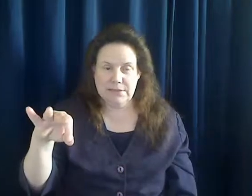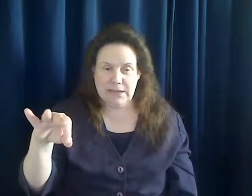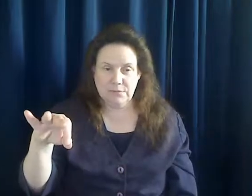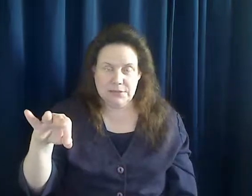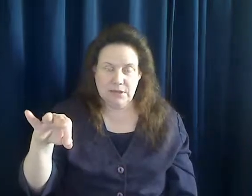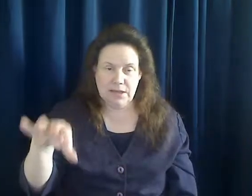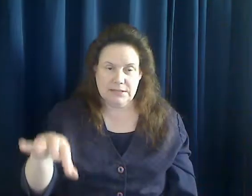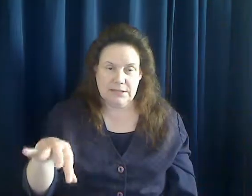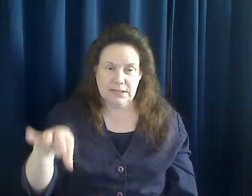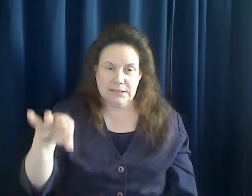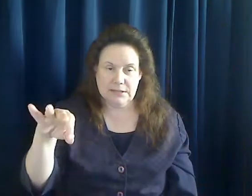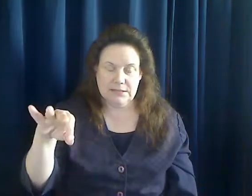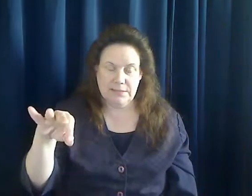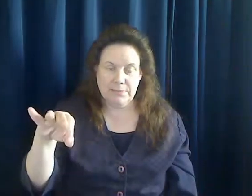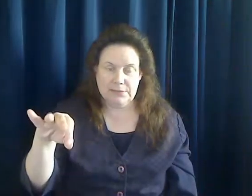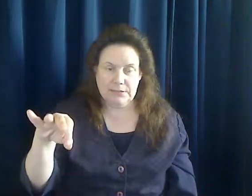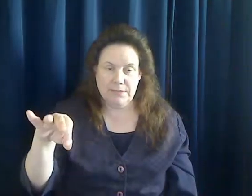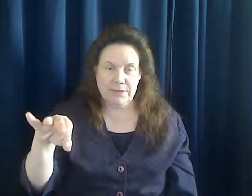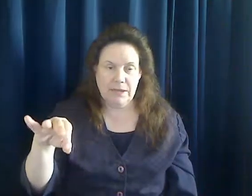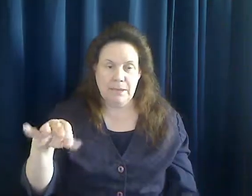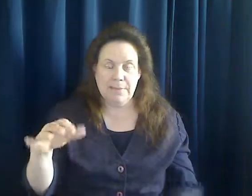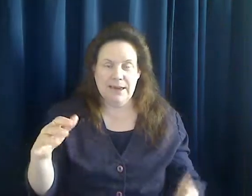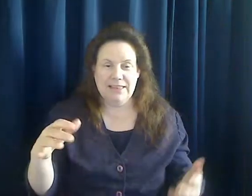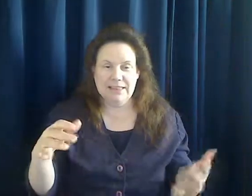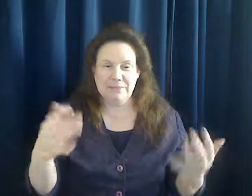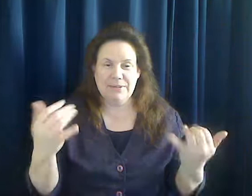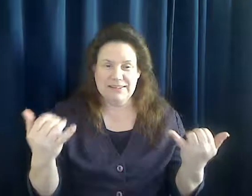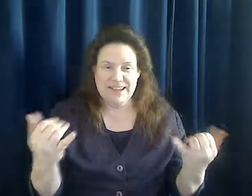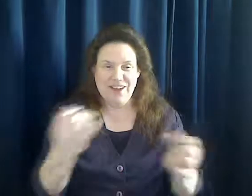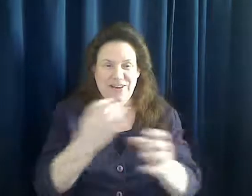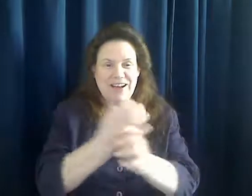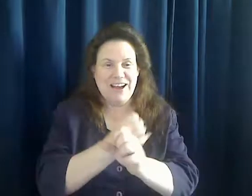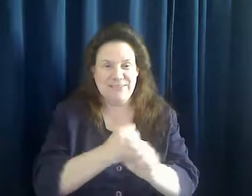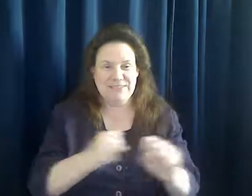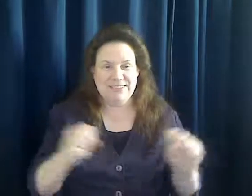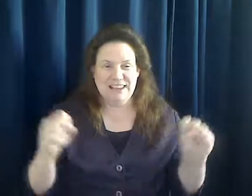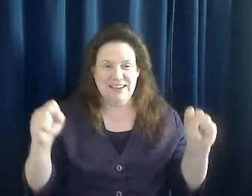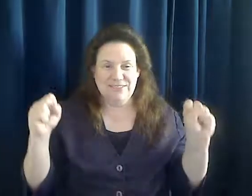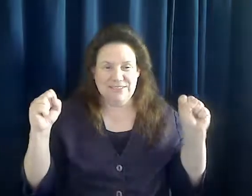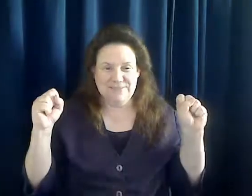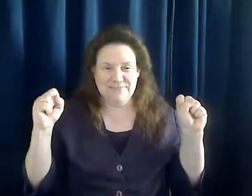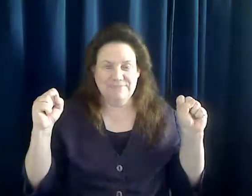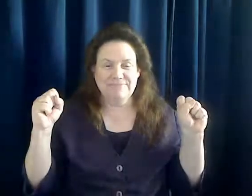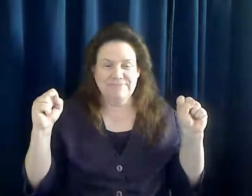that was lost and then somebody picked it up. But I like, but now I'm saved.